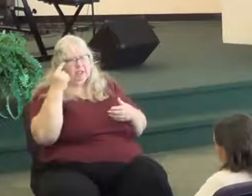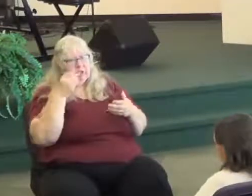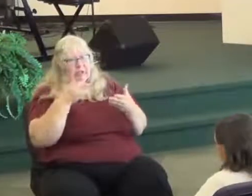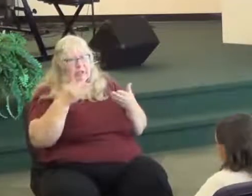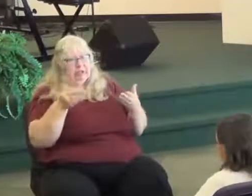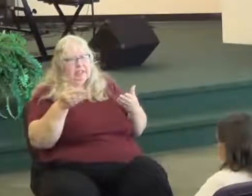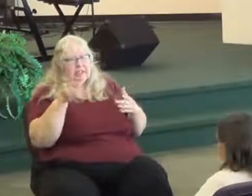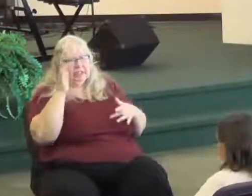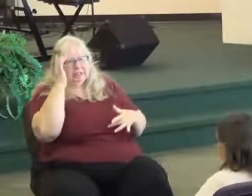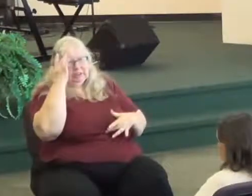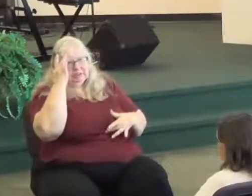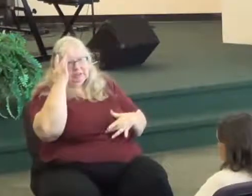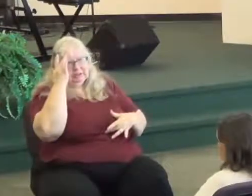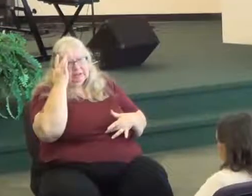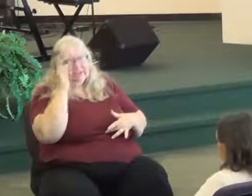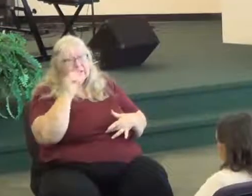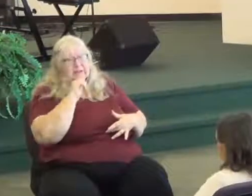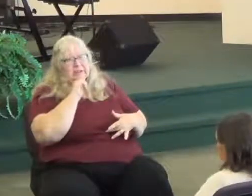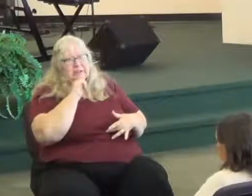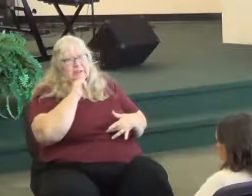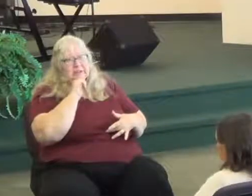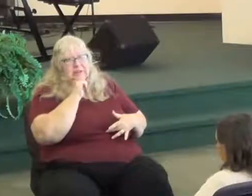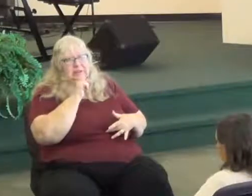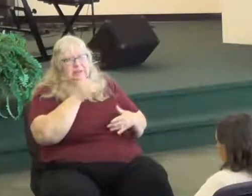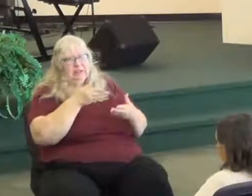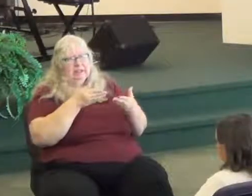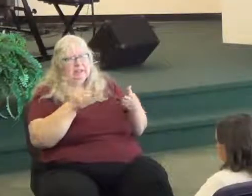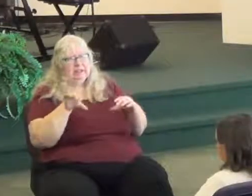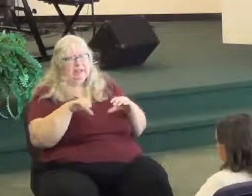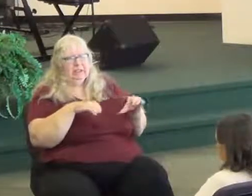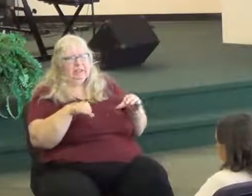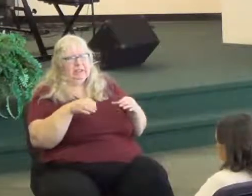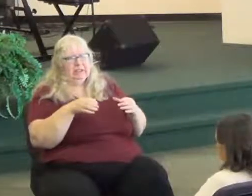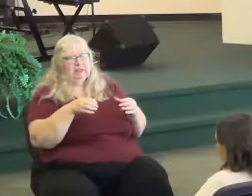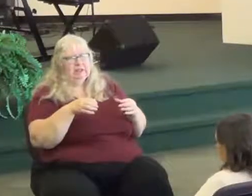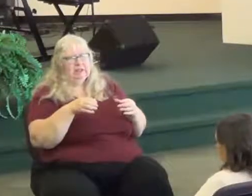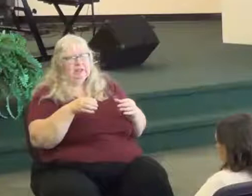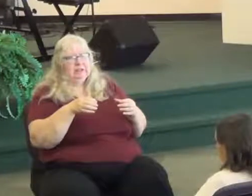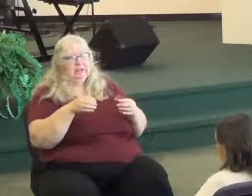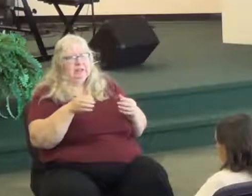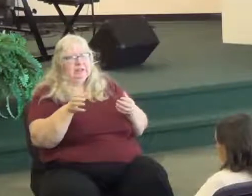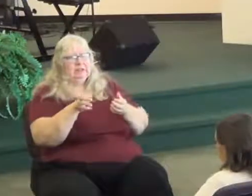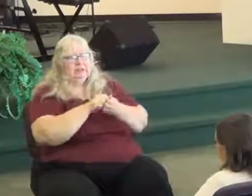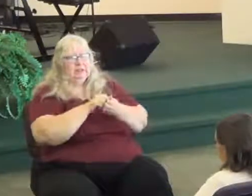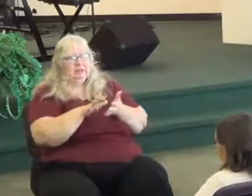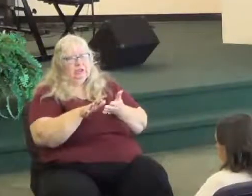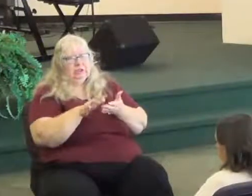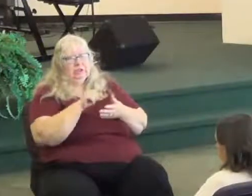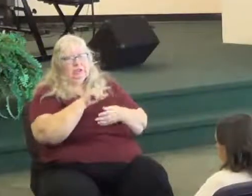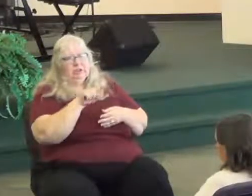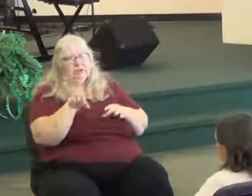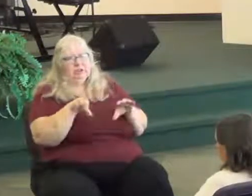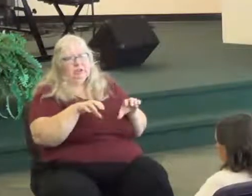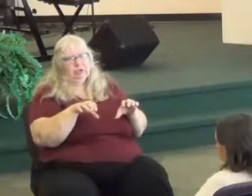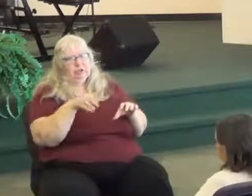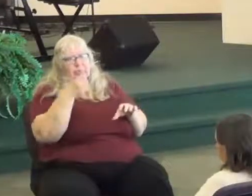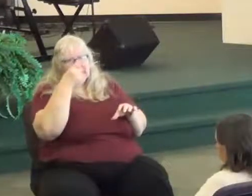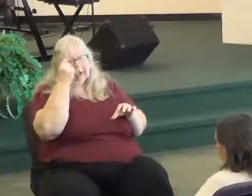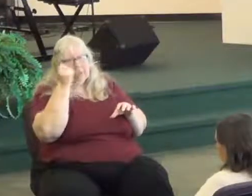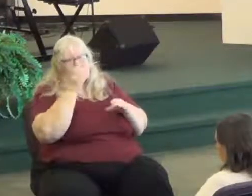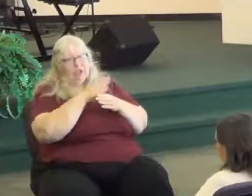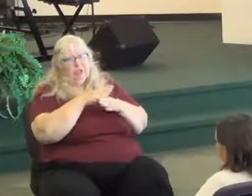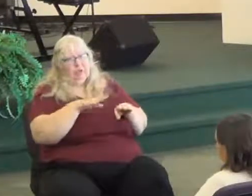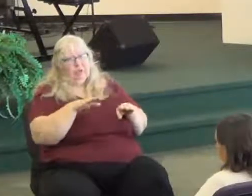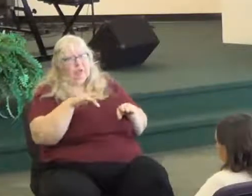The disease itself is not what really does the damage. You do the damage to yourself because you don't feel anything, which is a